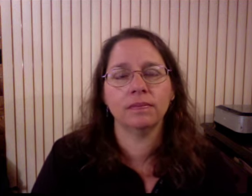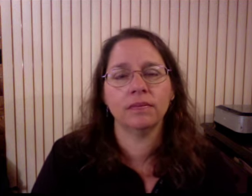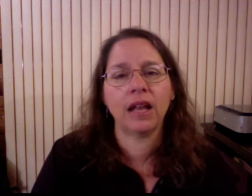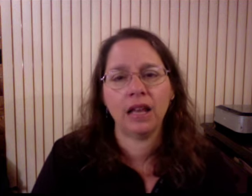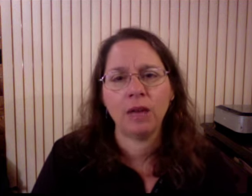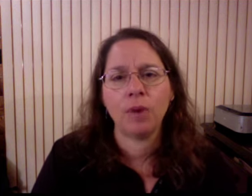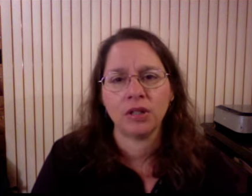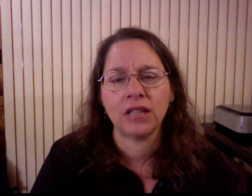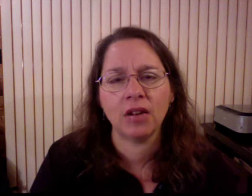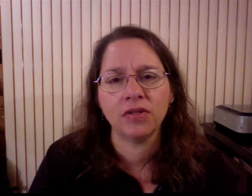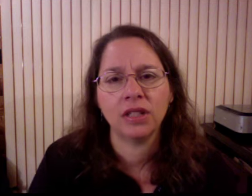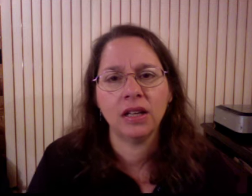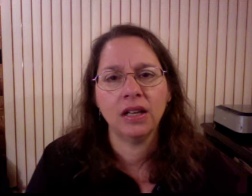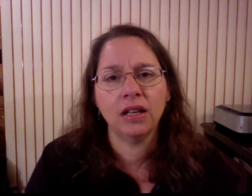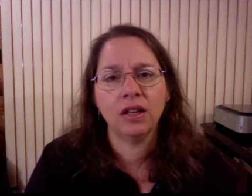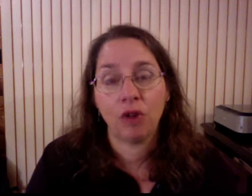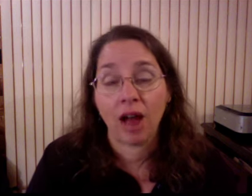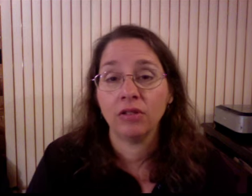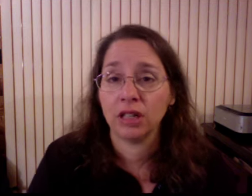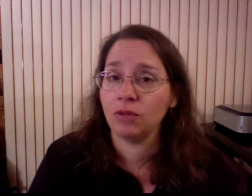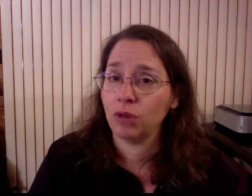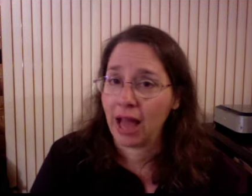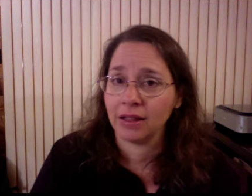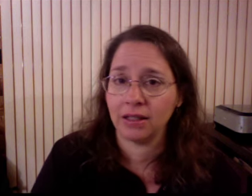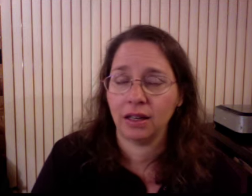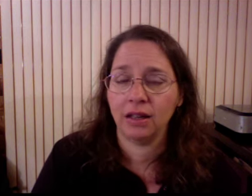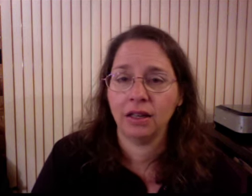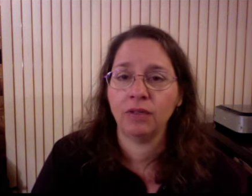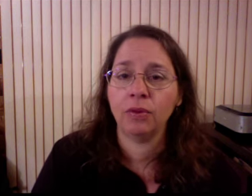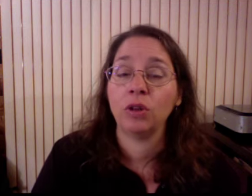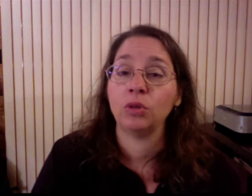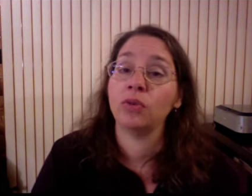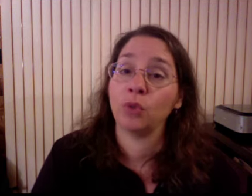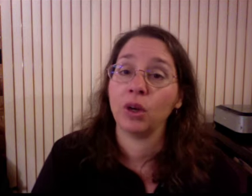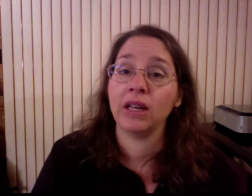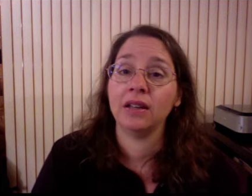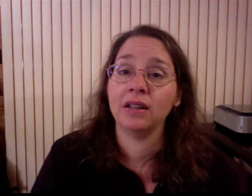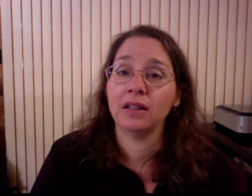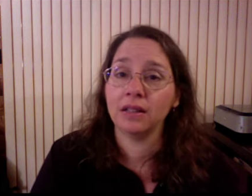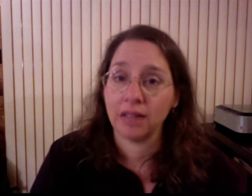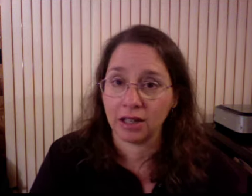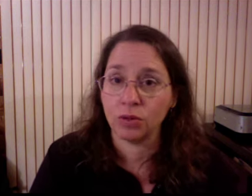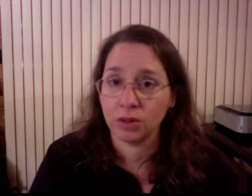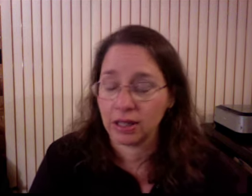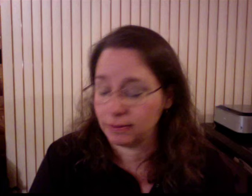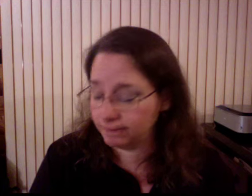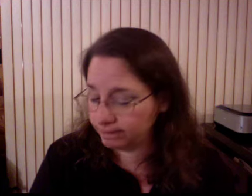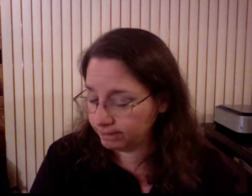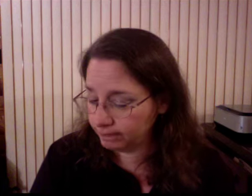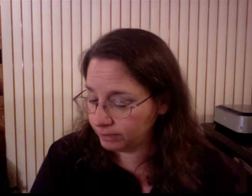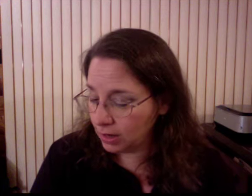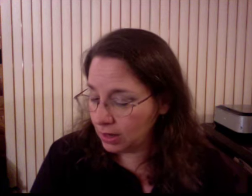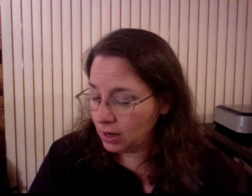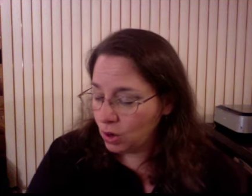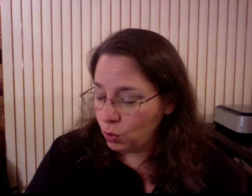and keep ourselves grounded in reality if we want to avoid sexual sin. We